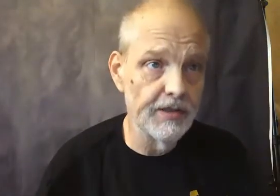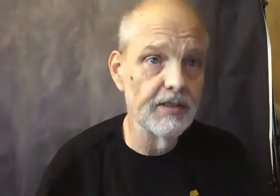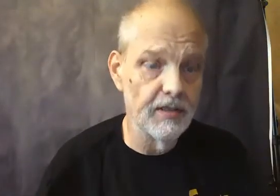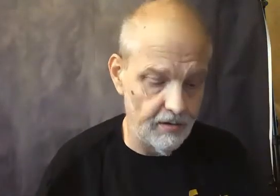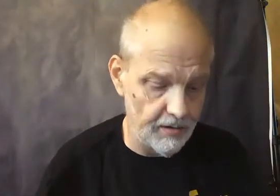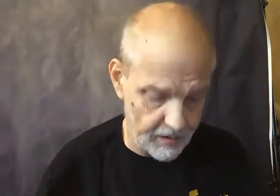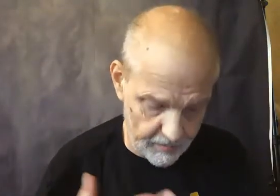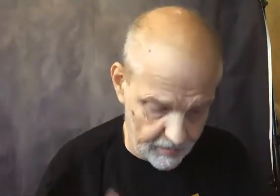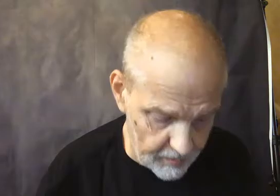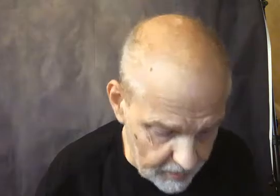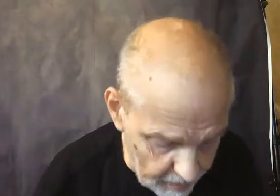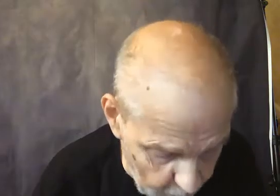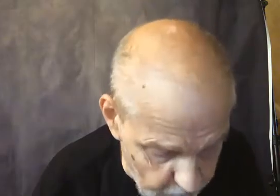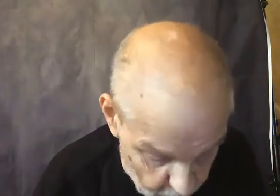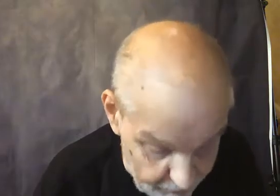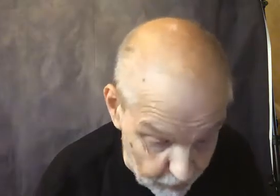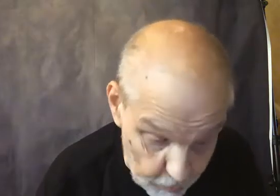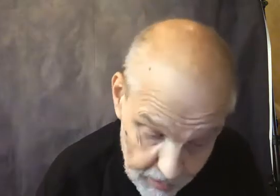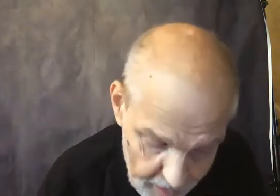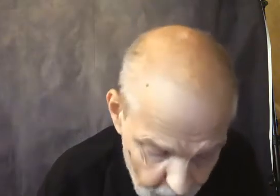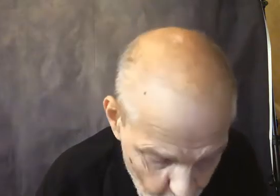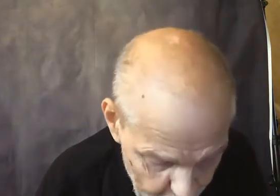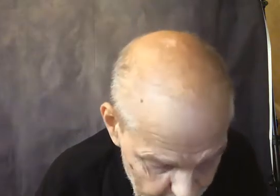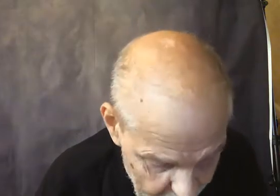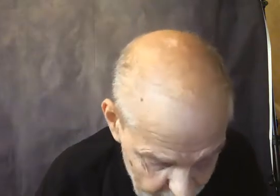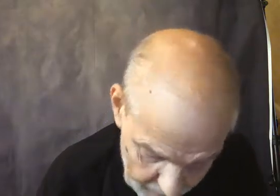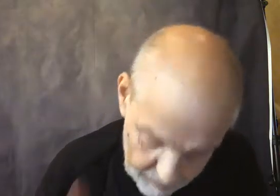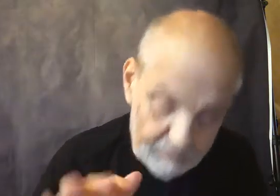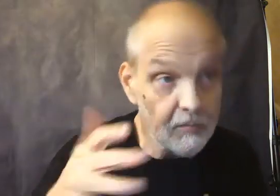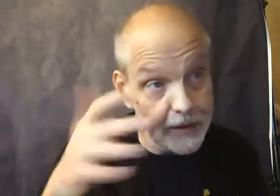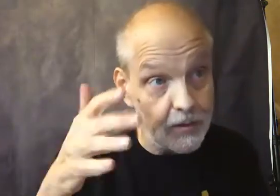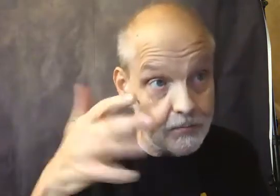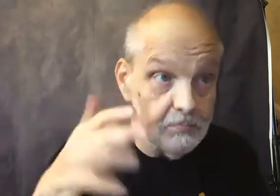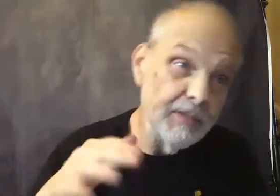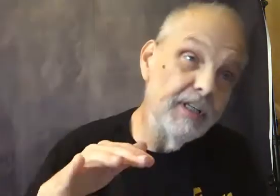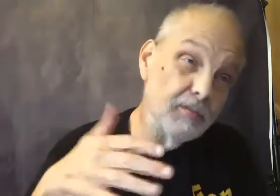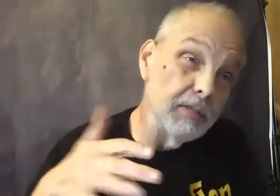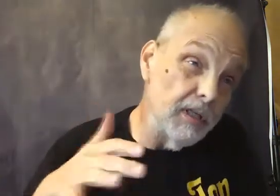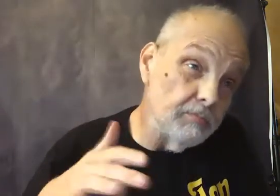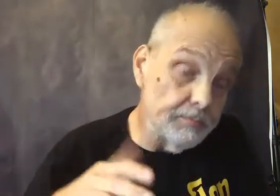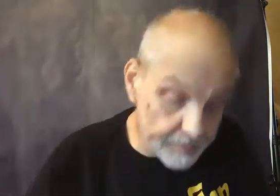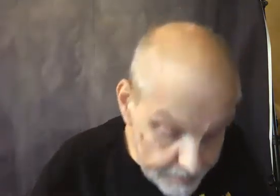is the language that you have to use when you sign. Medium, medium, medium.